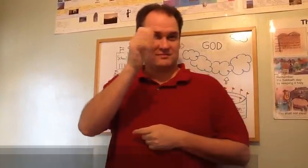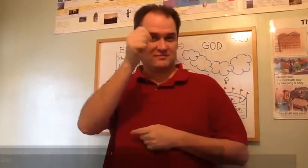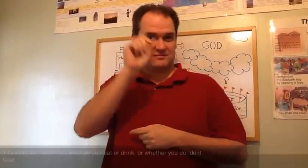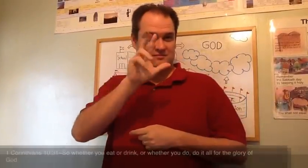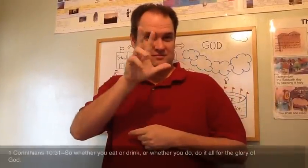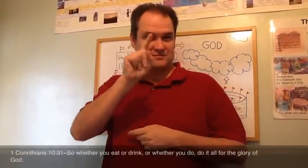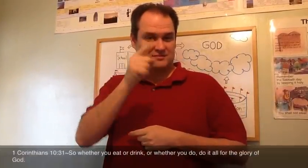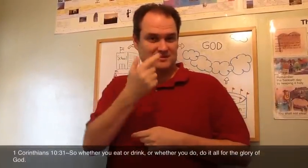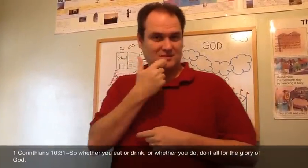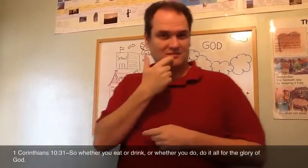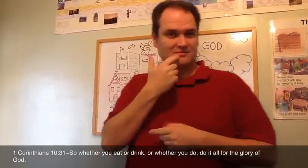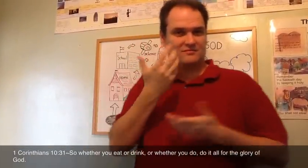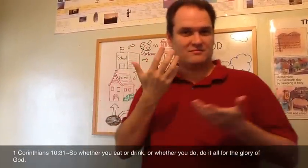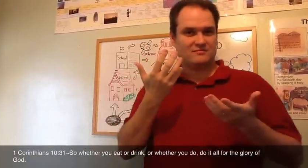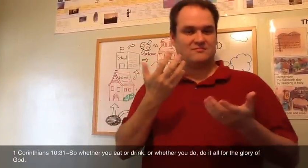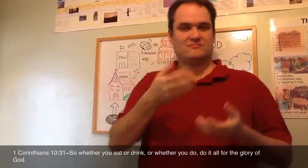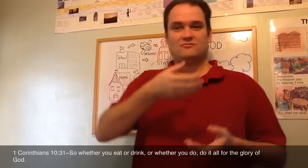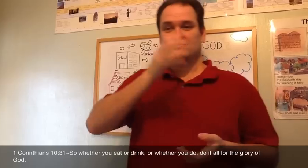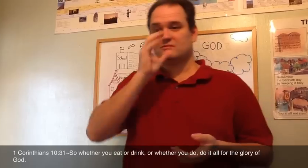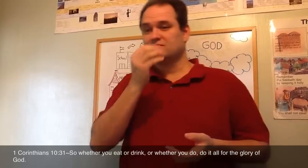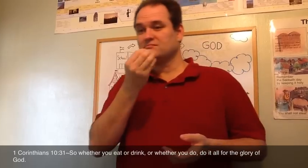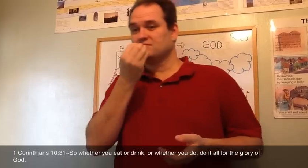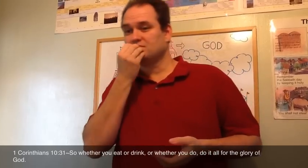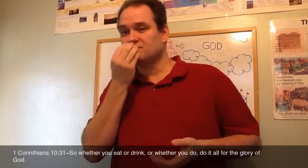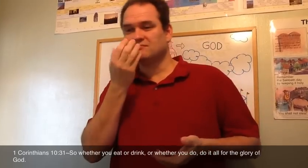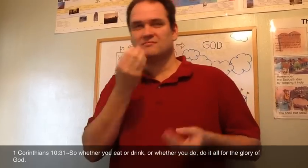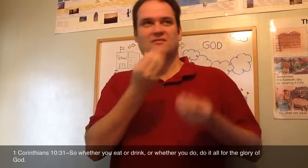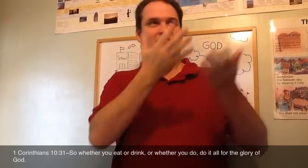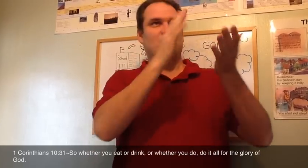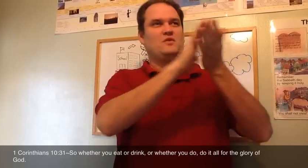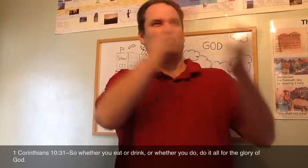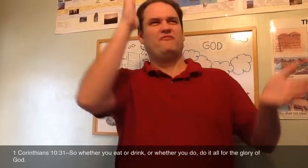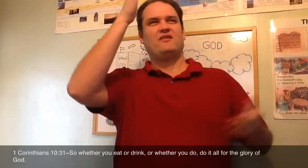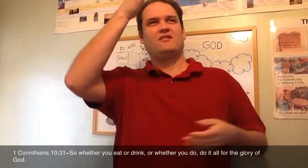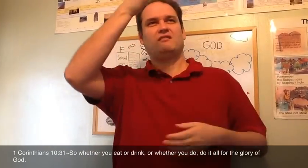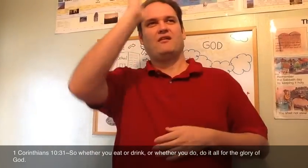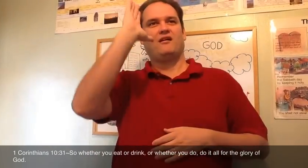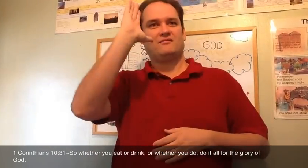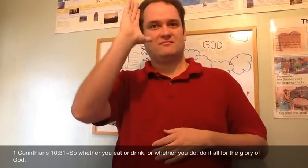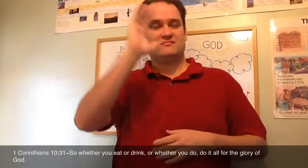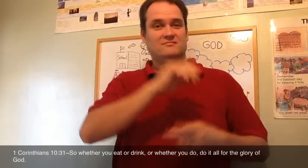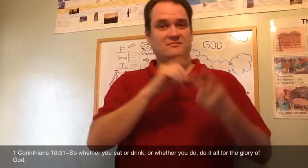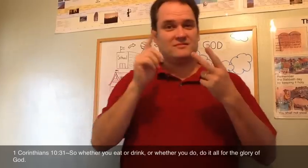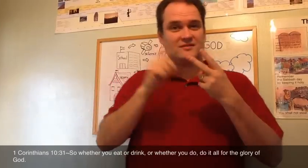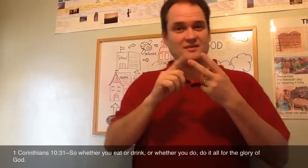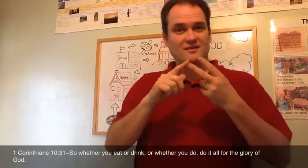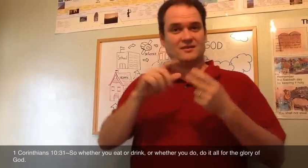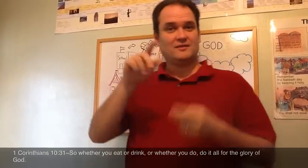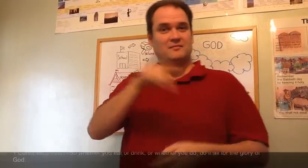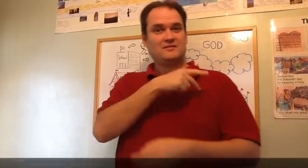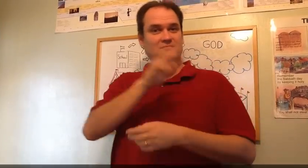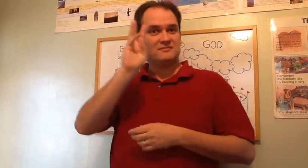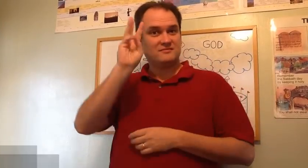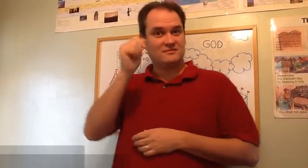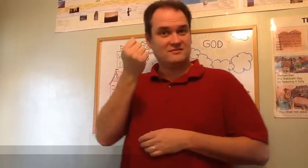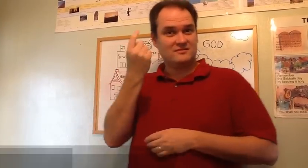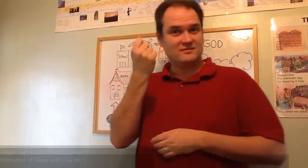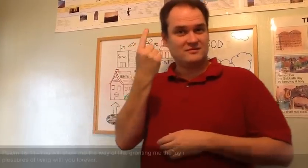See, the first verse says, "So whatever you eat or drink or whatever you do, do it all for the glory of God." And the